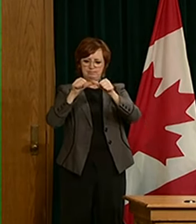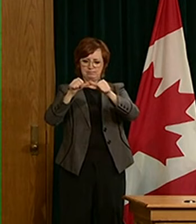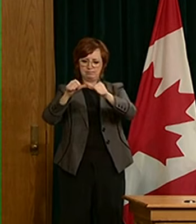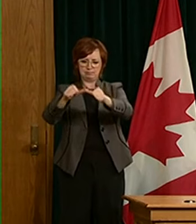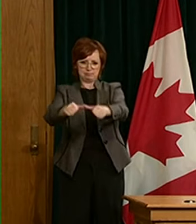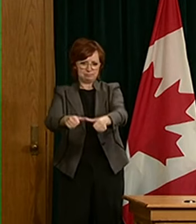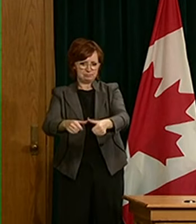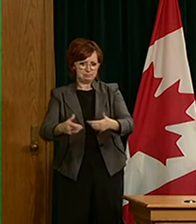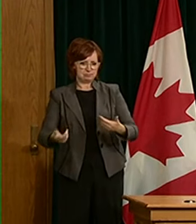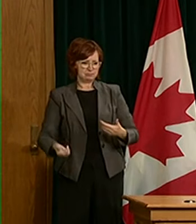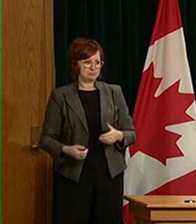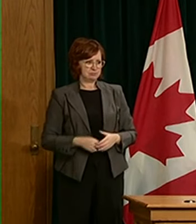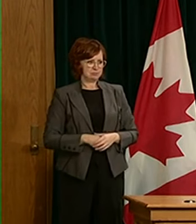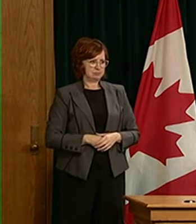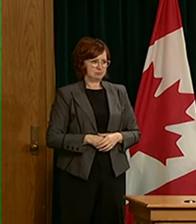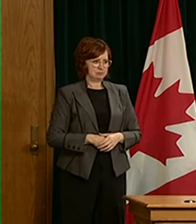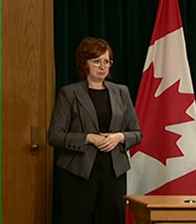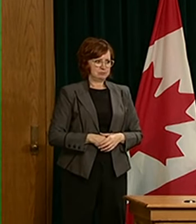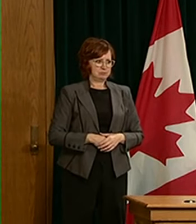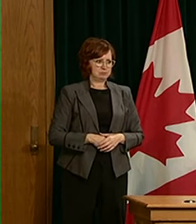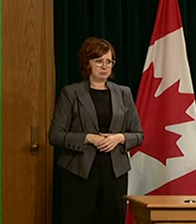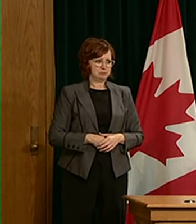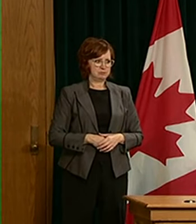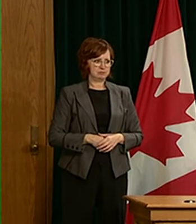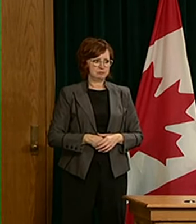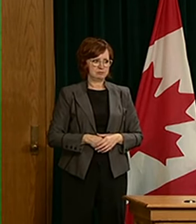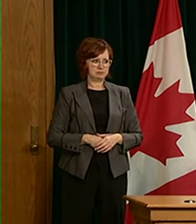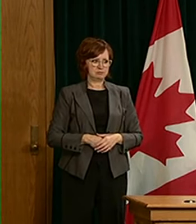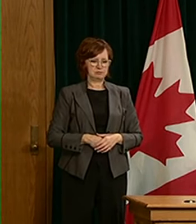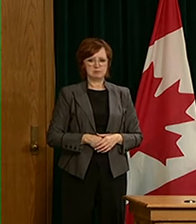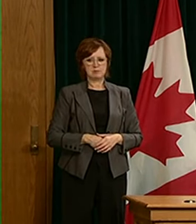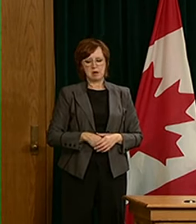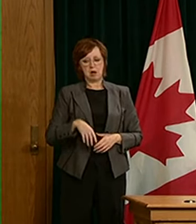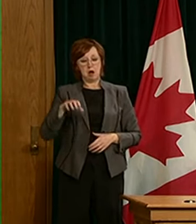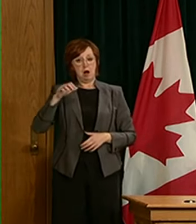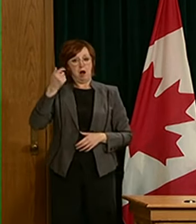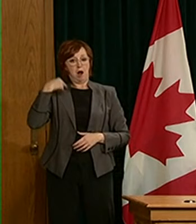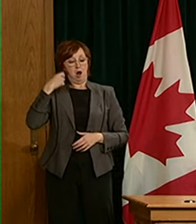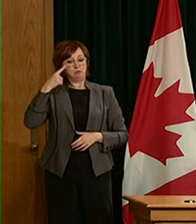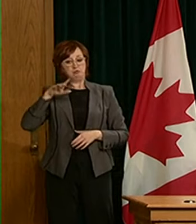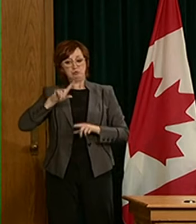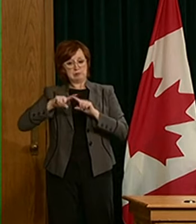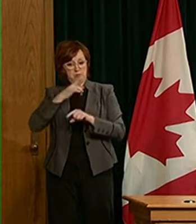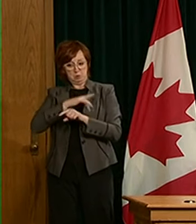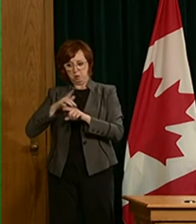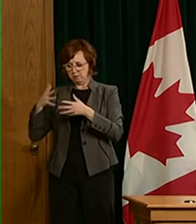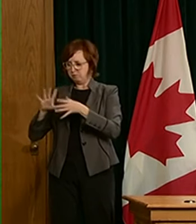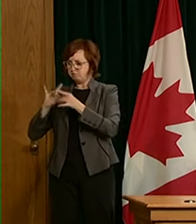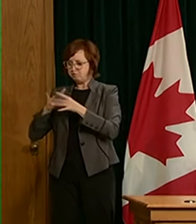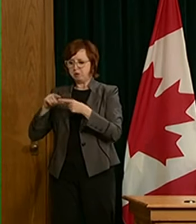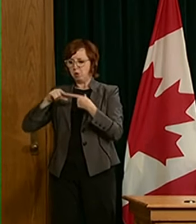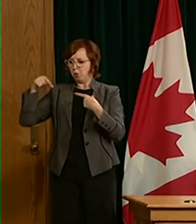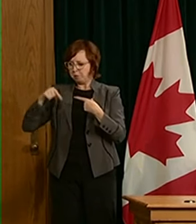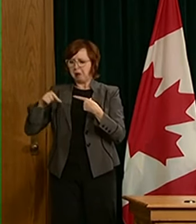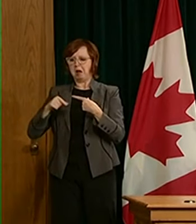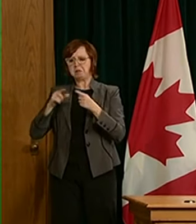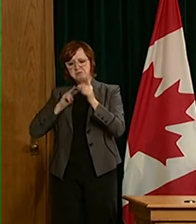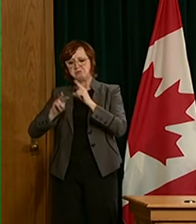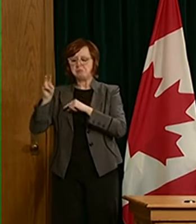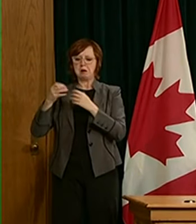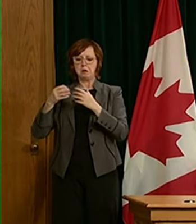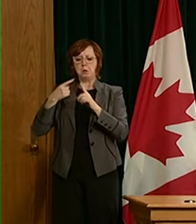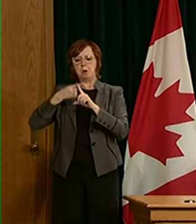the pandemic in Saskatchewan, and I know some other provinces have provided that. I think that Quebec gave an idea of what their